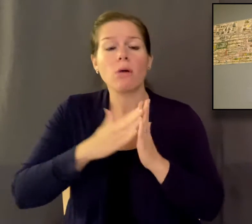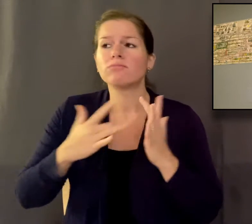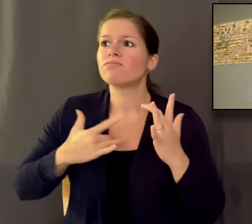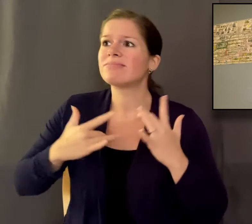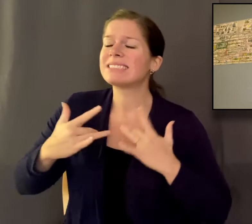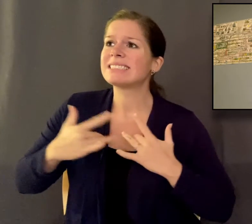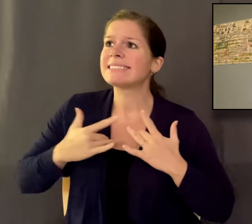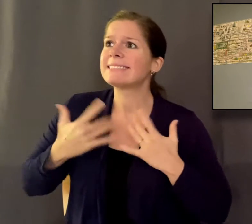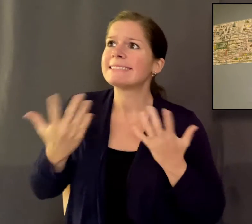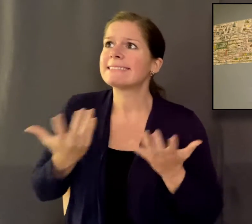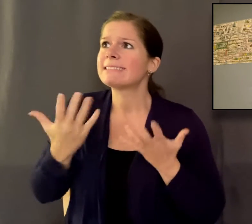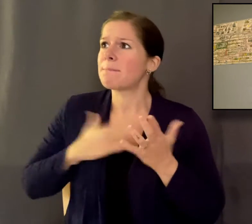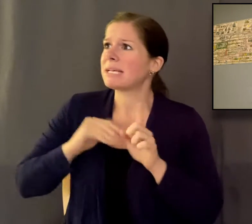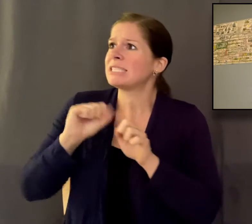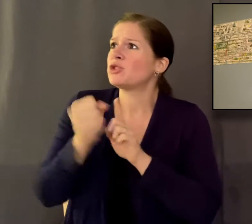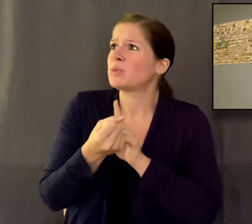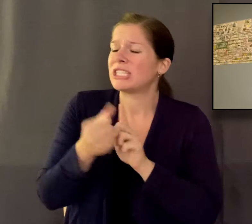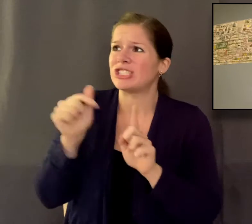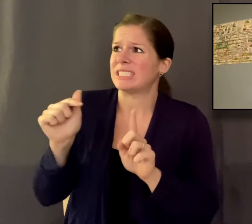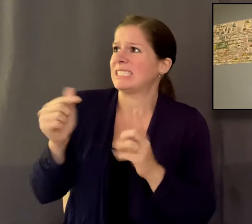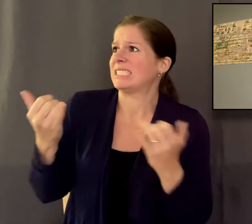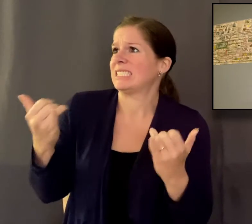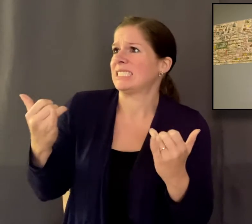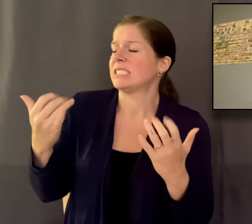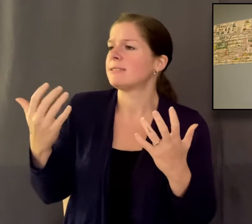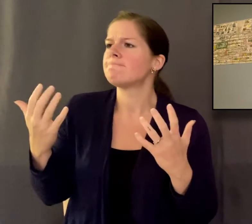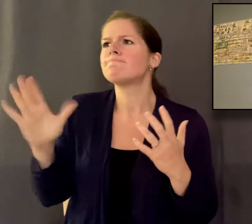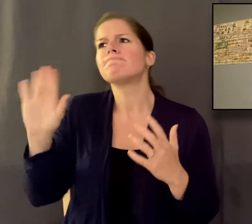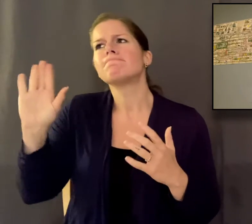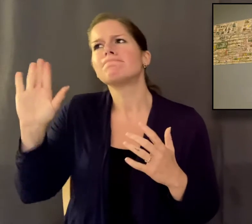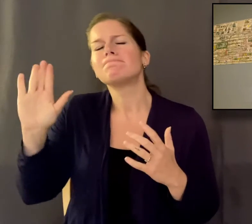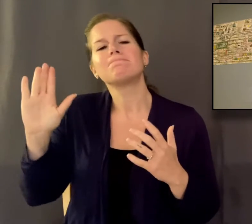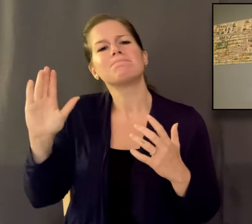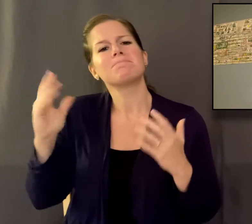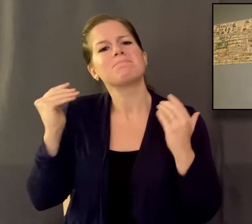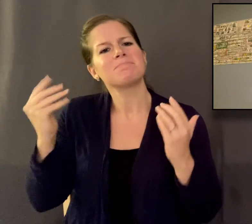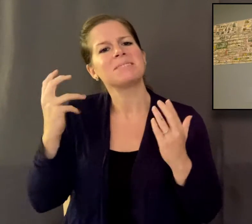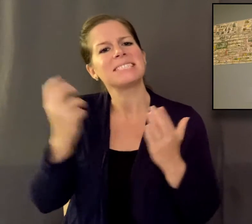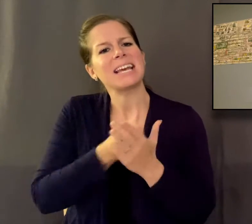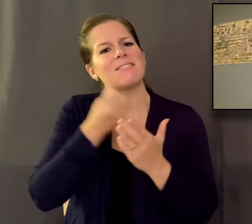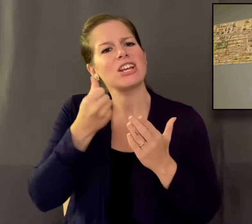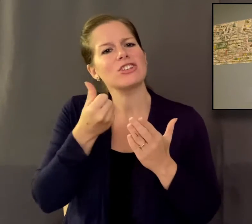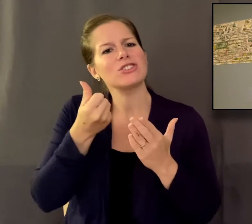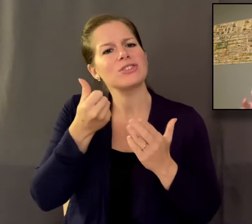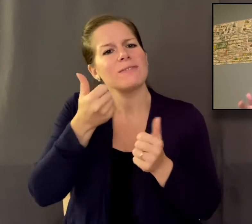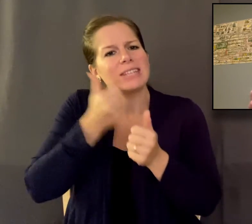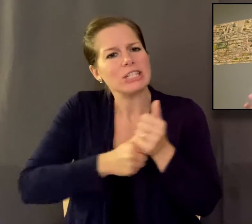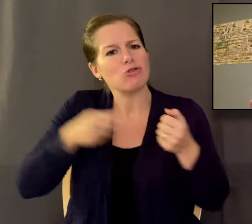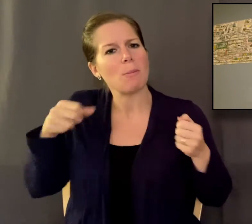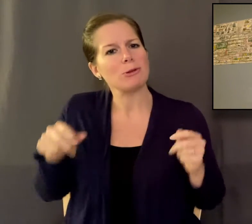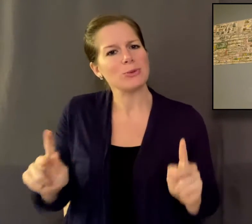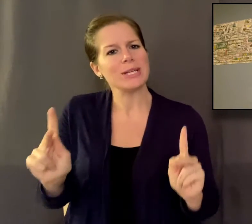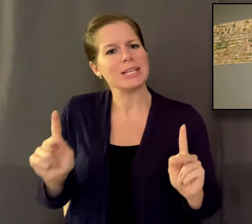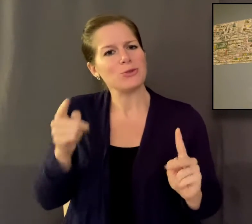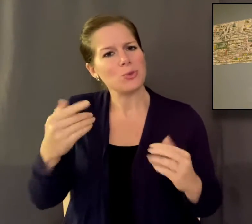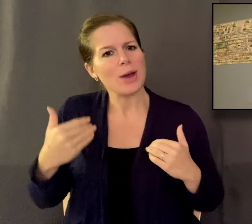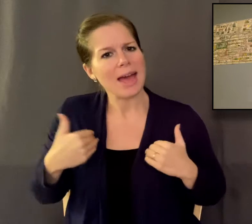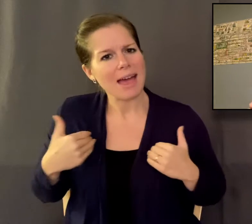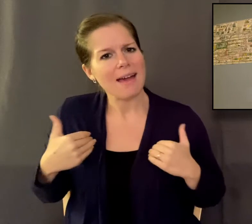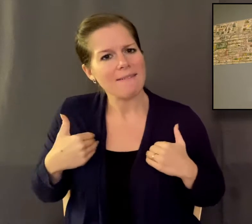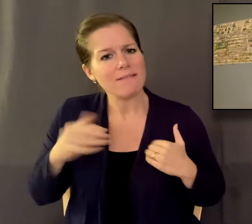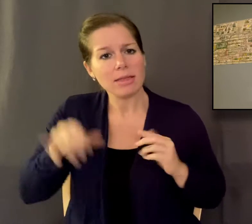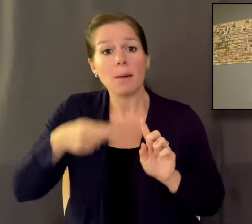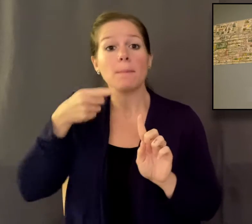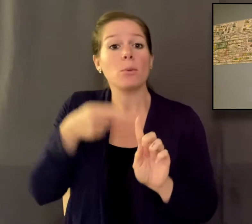gain, whether or not you can gain your freedom, avail yourself of the opportunity. And that's really the whole point here,